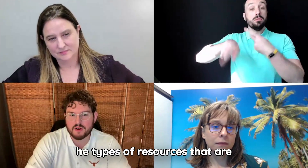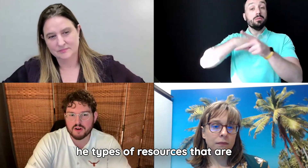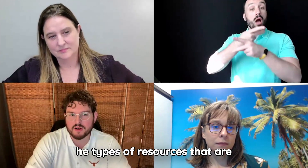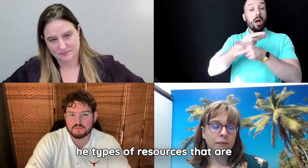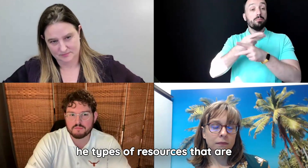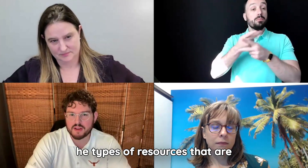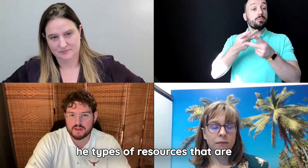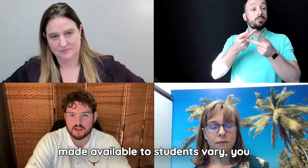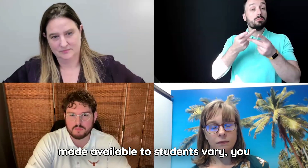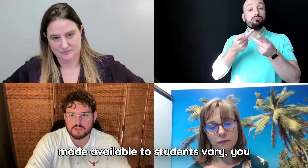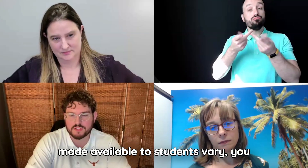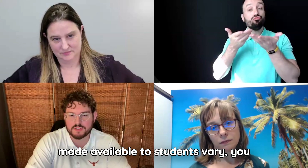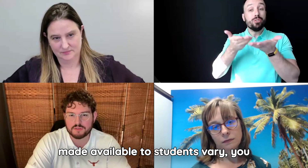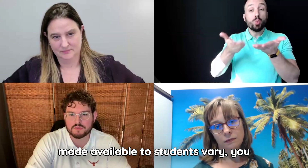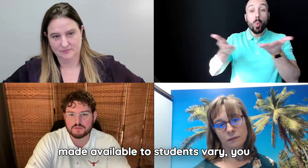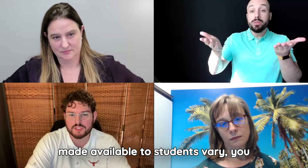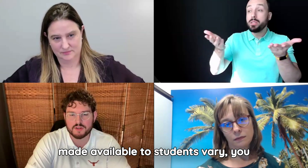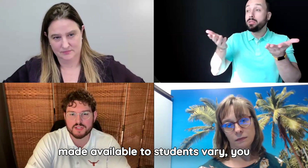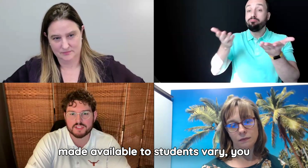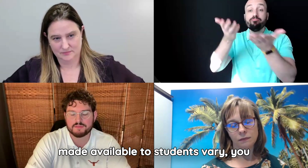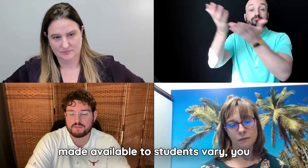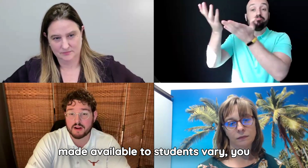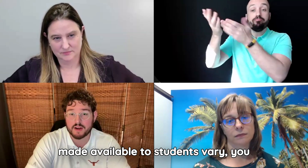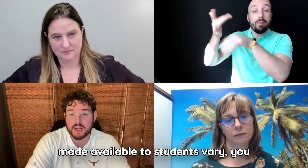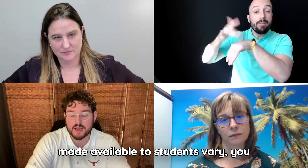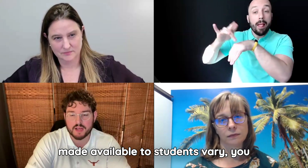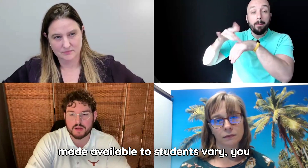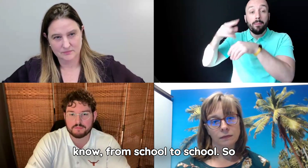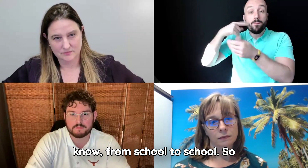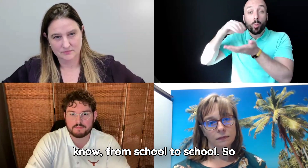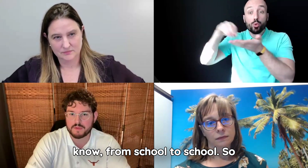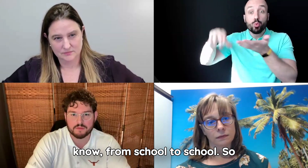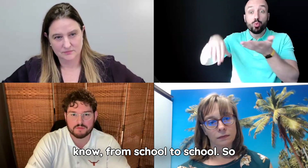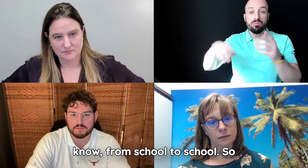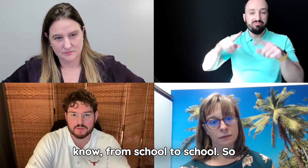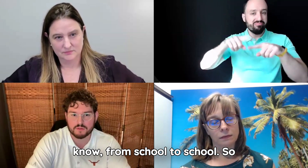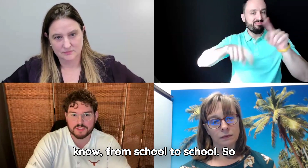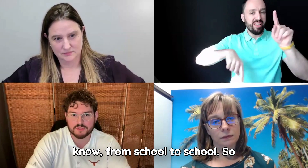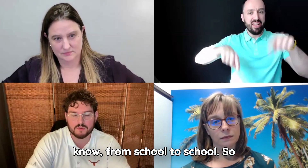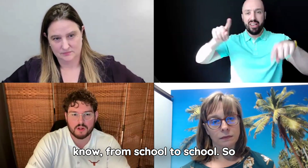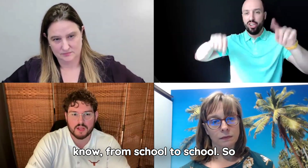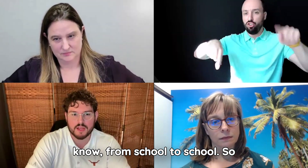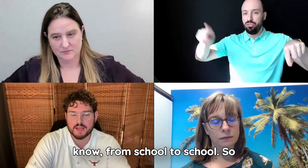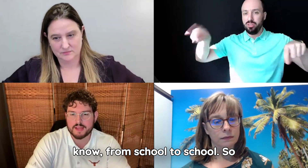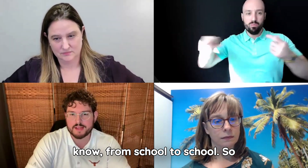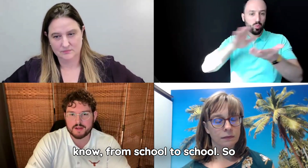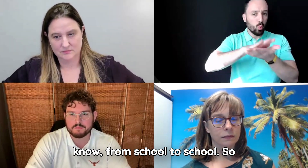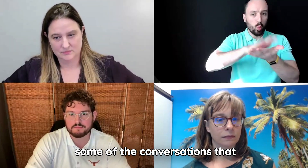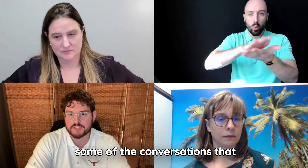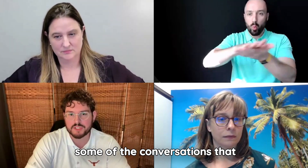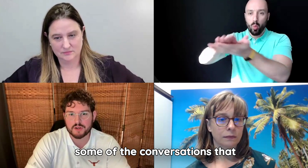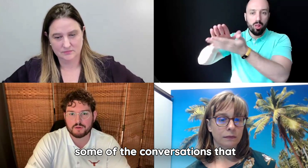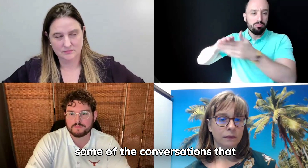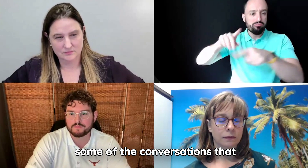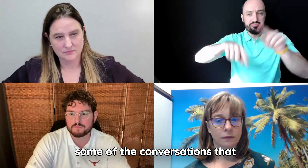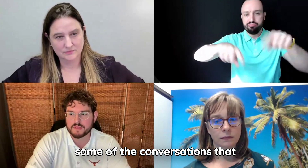resources that are made available to students vary, from school to school. So